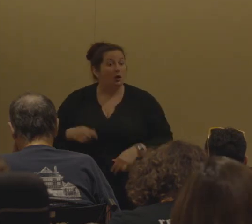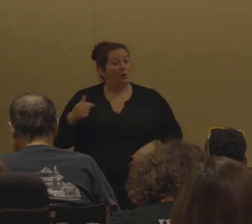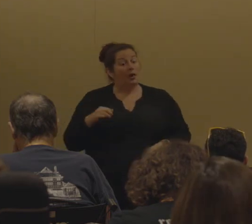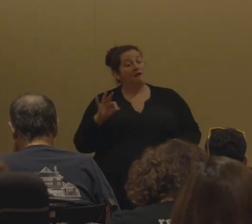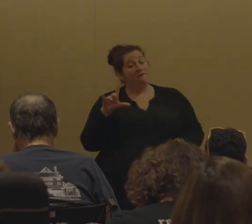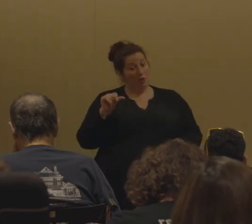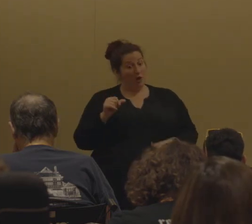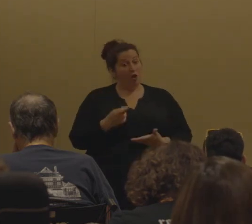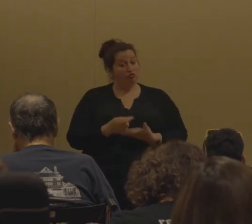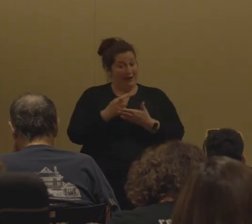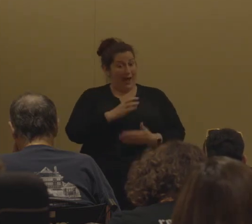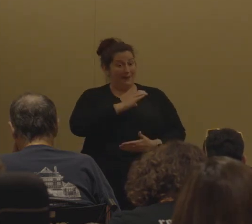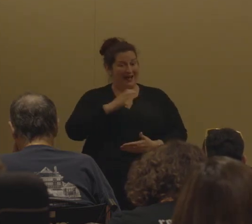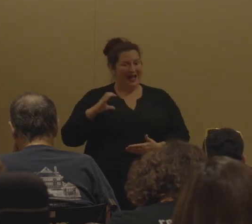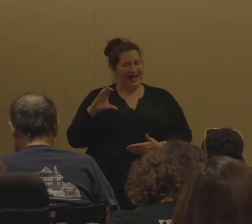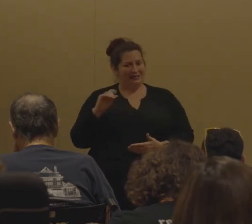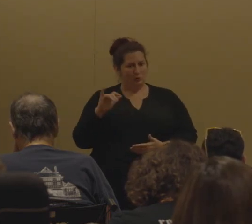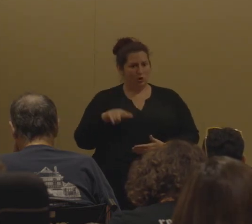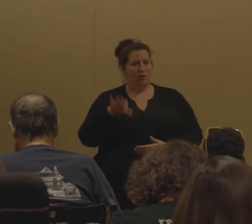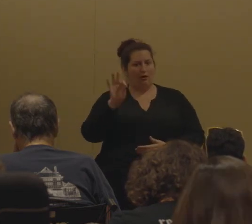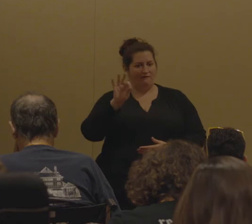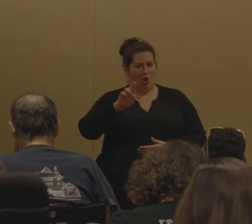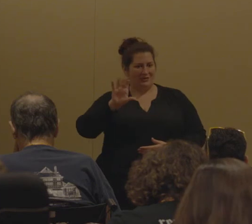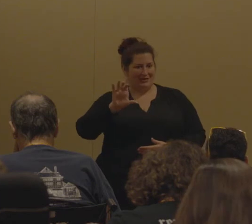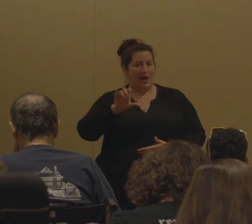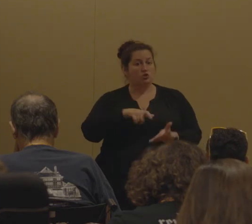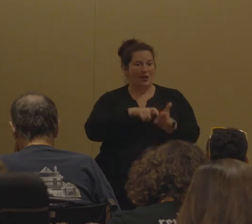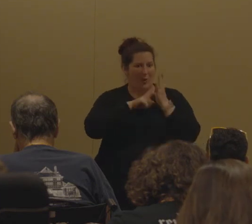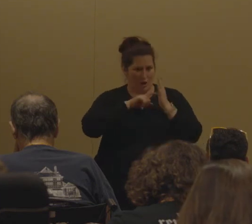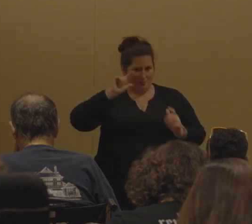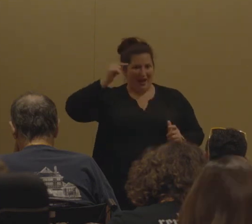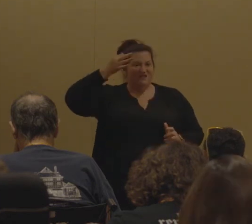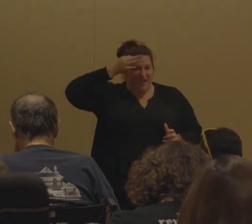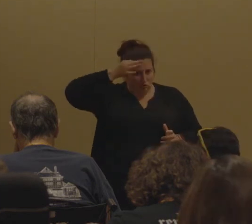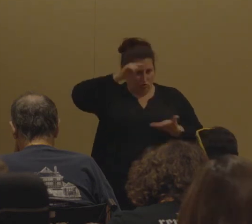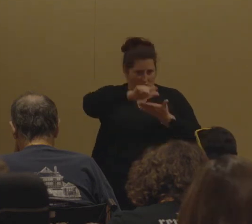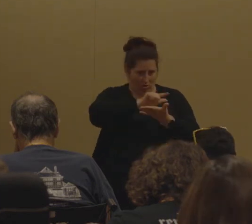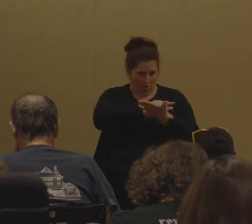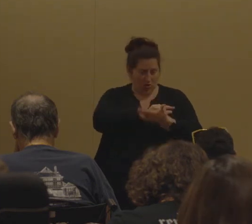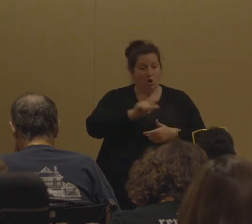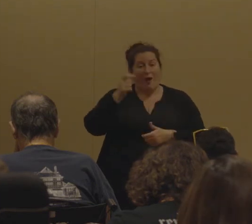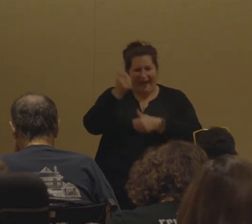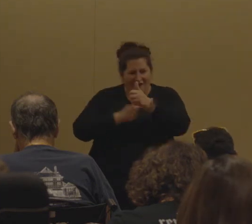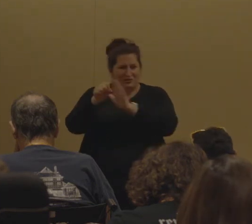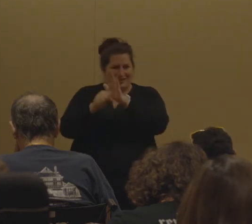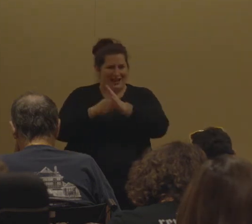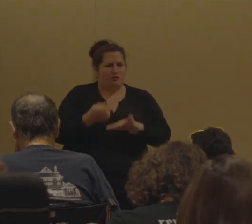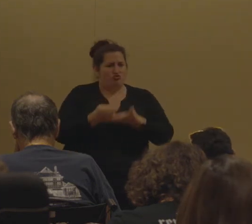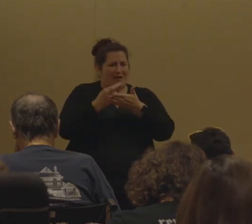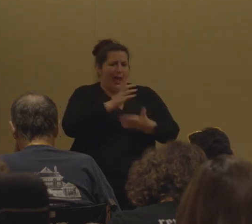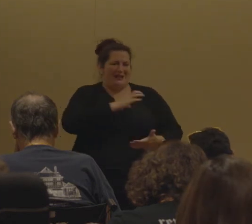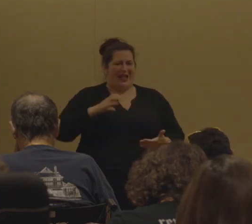Rehabilitation Council. The FRC is actually required by federal law, so every state has a rehab council. That